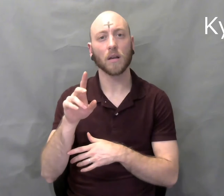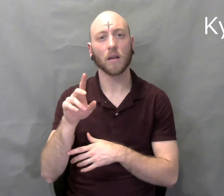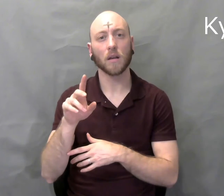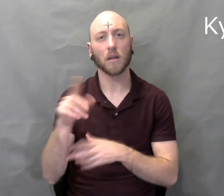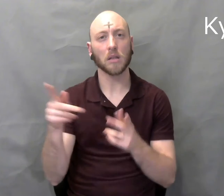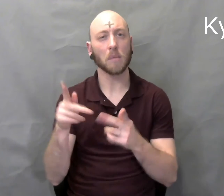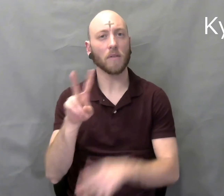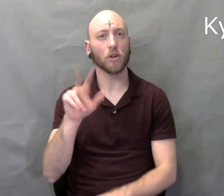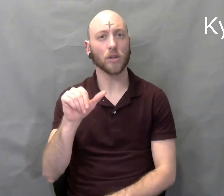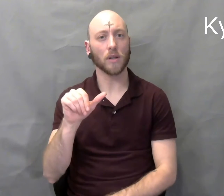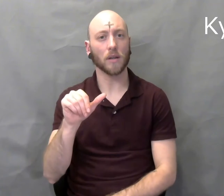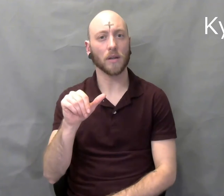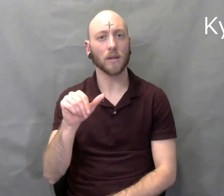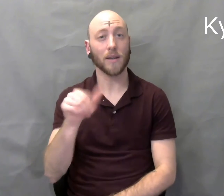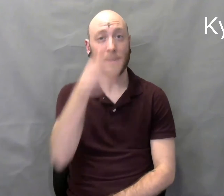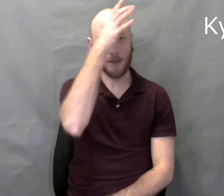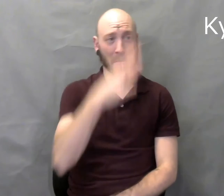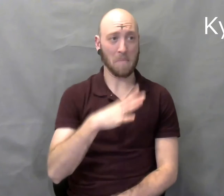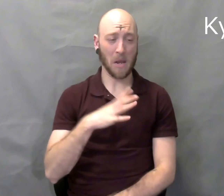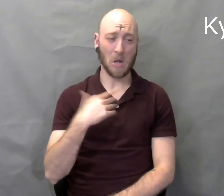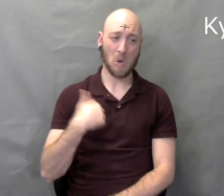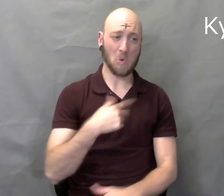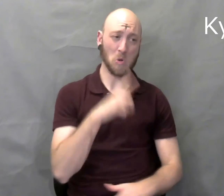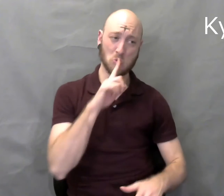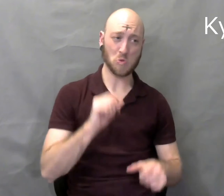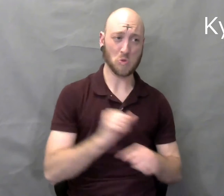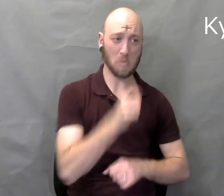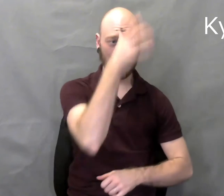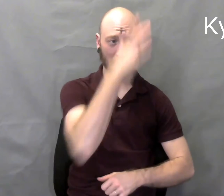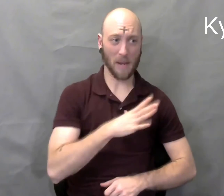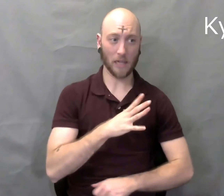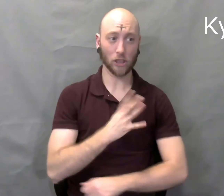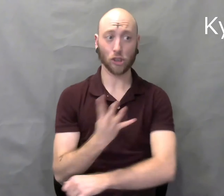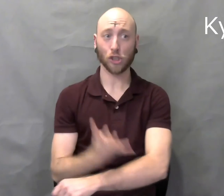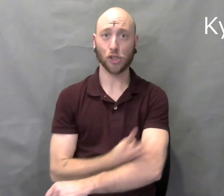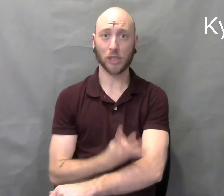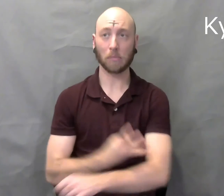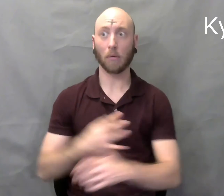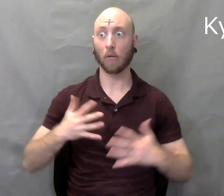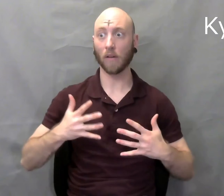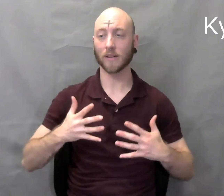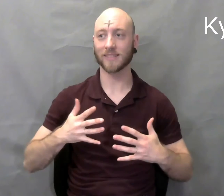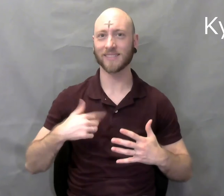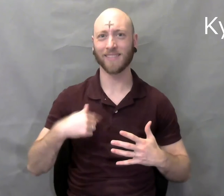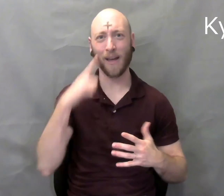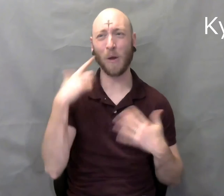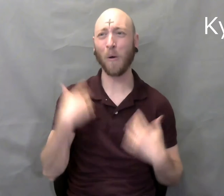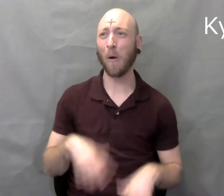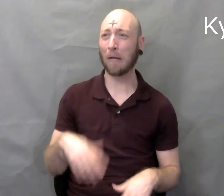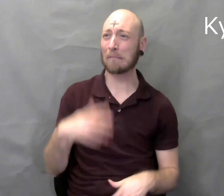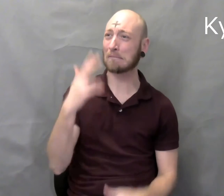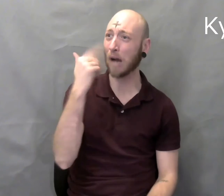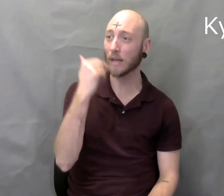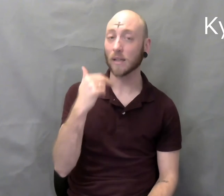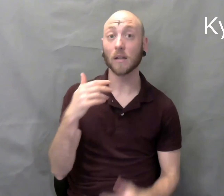men and the sheep are nervous. And I just remember that was hilarious. And I was like, I didn't remember